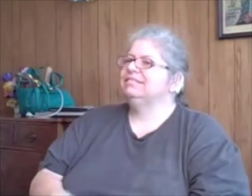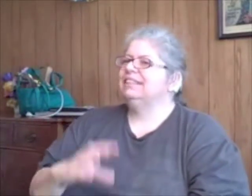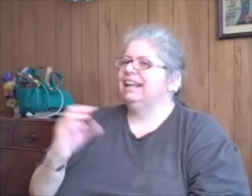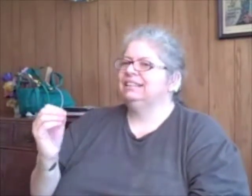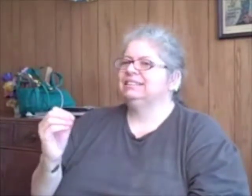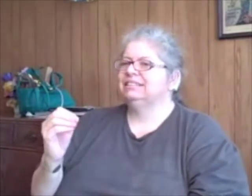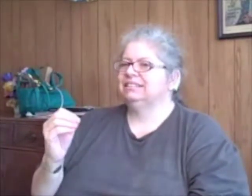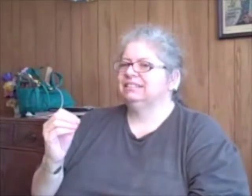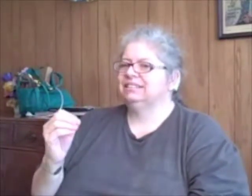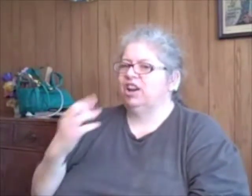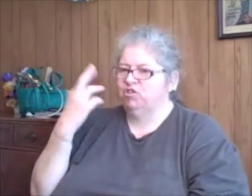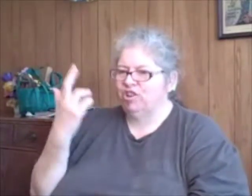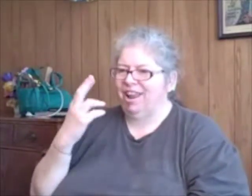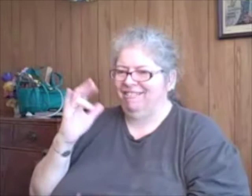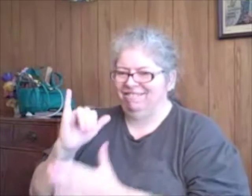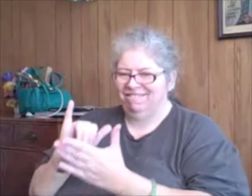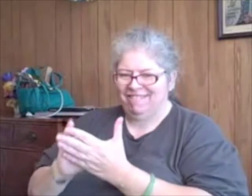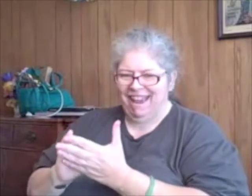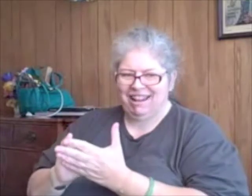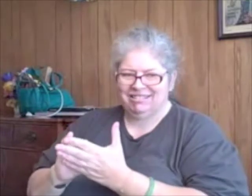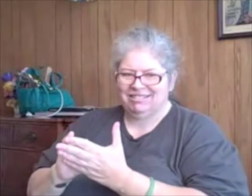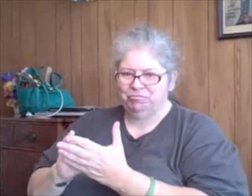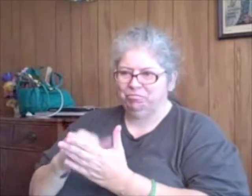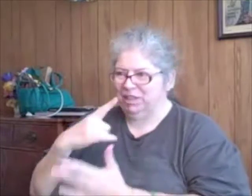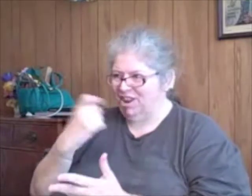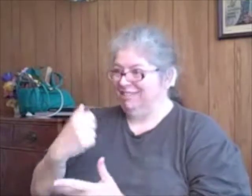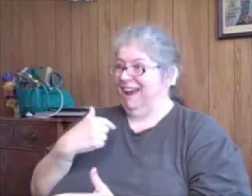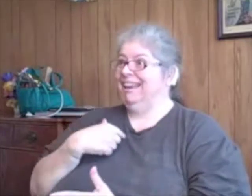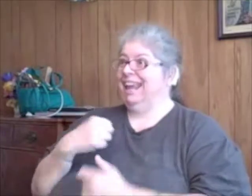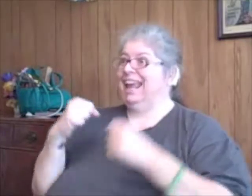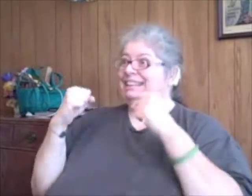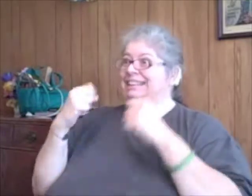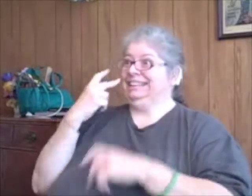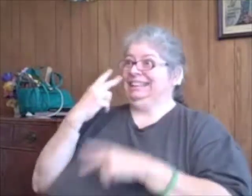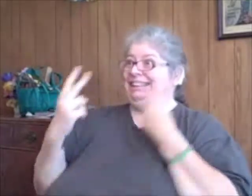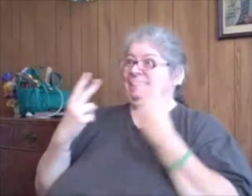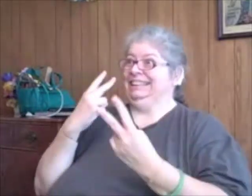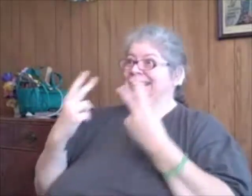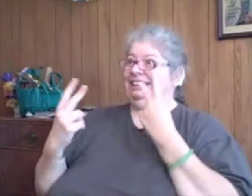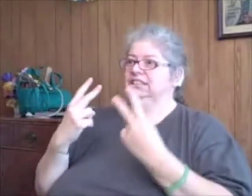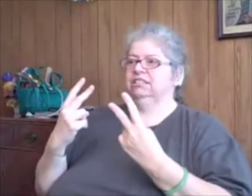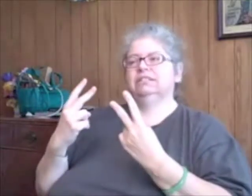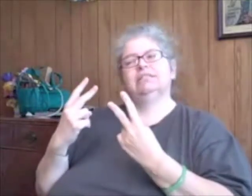And I realize that because I can see those things,